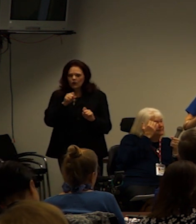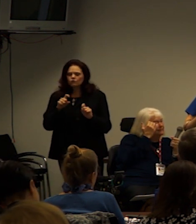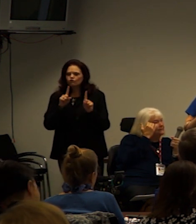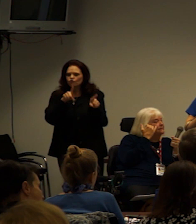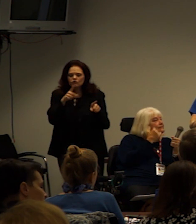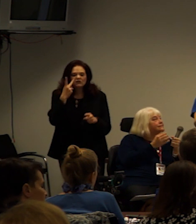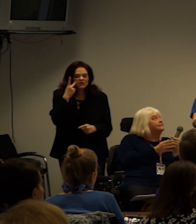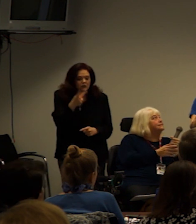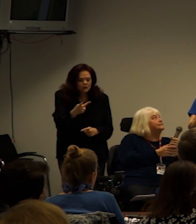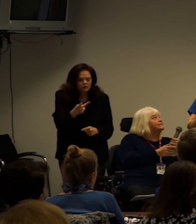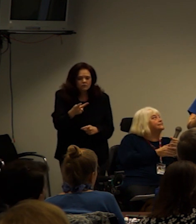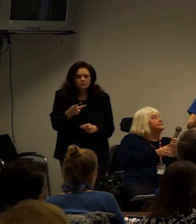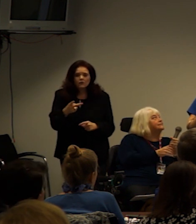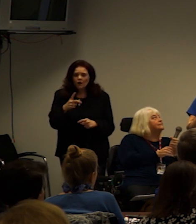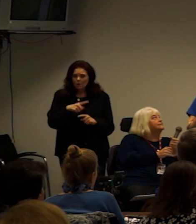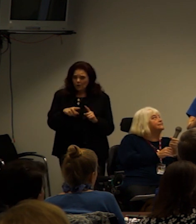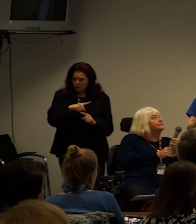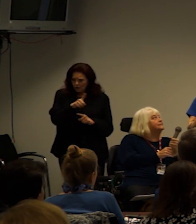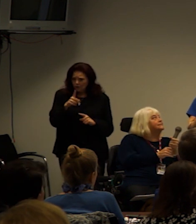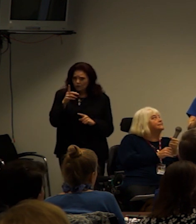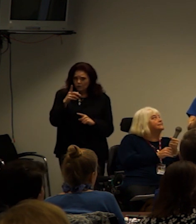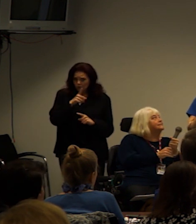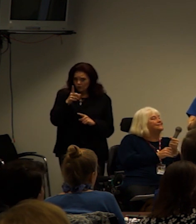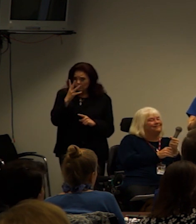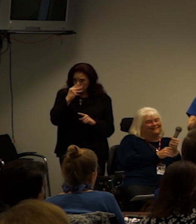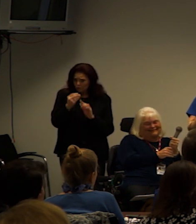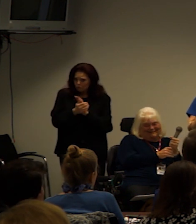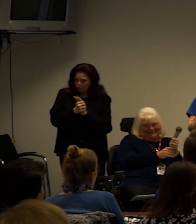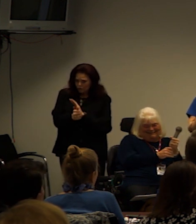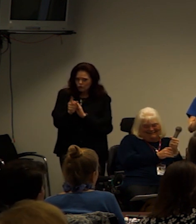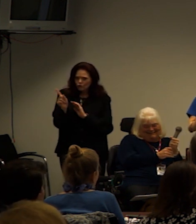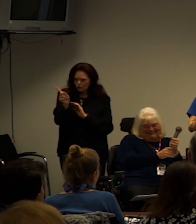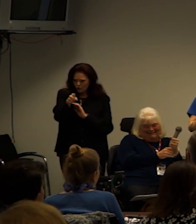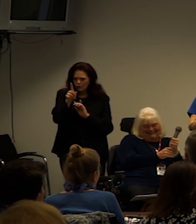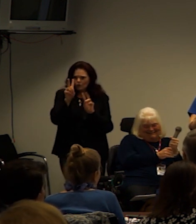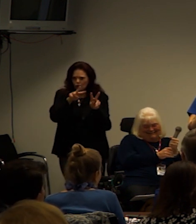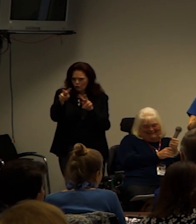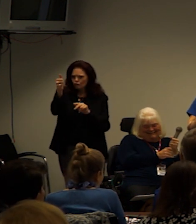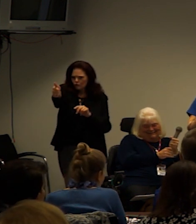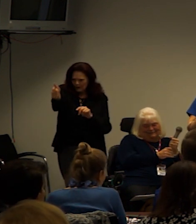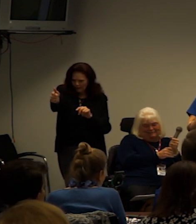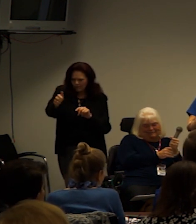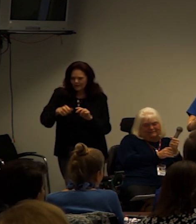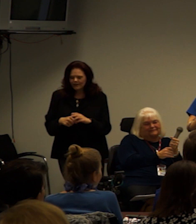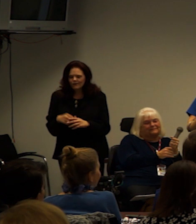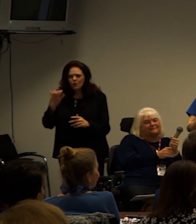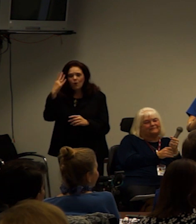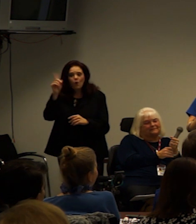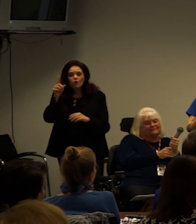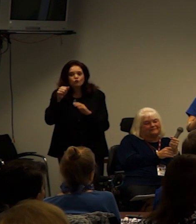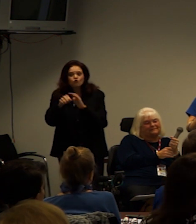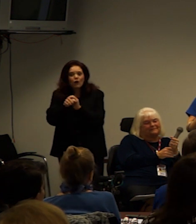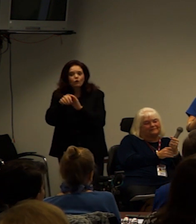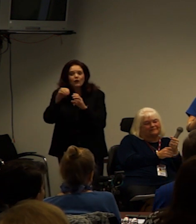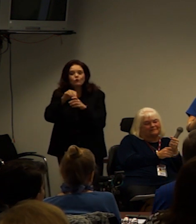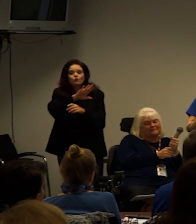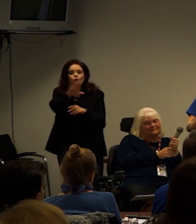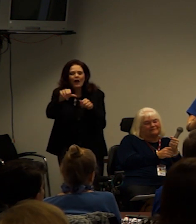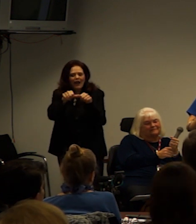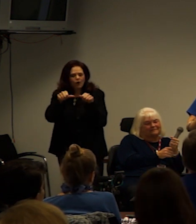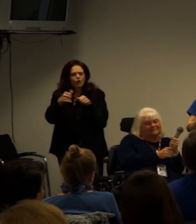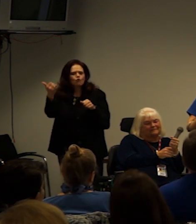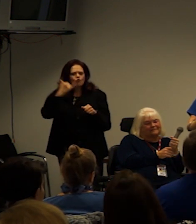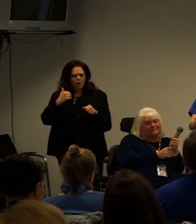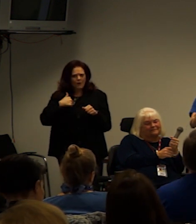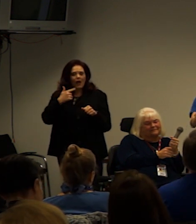Or guess what? Y'all are all pretty savvy. Go look yourself. You know? If you're wondering where the shelters are in your area, call me.